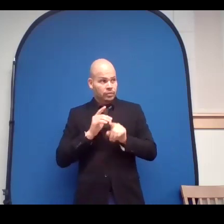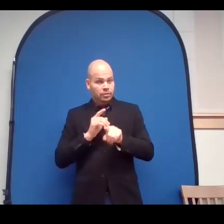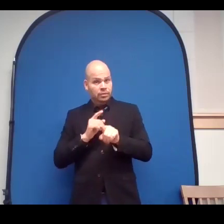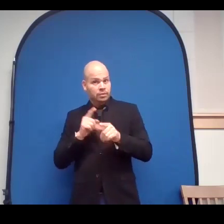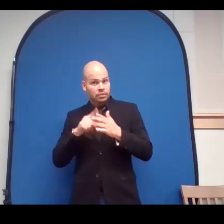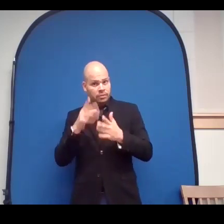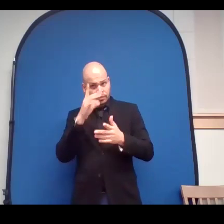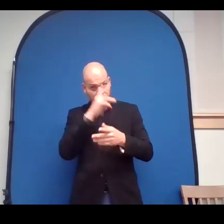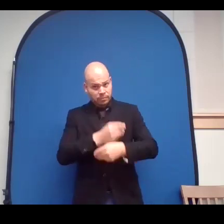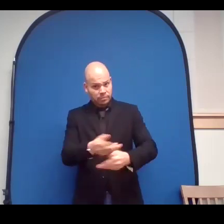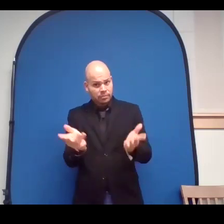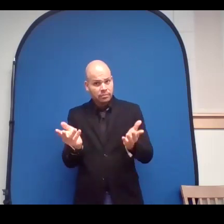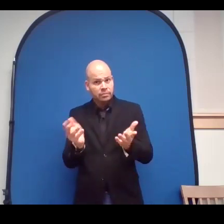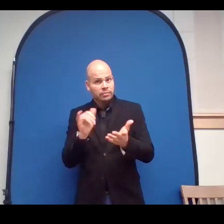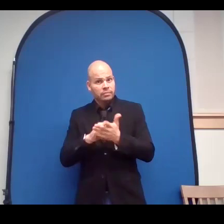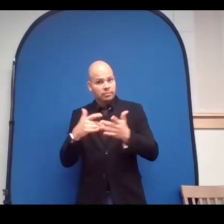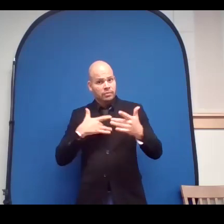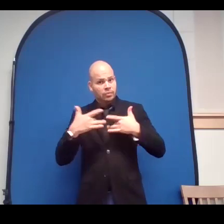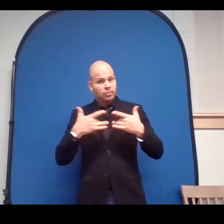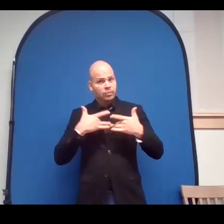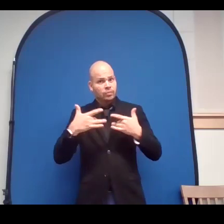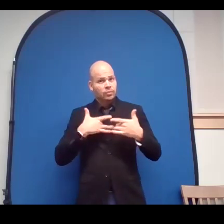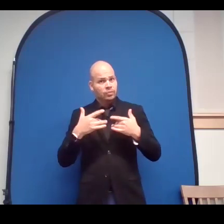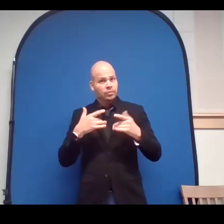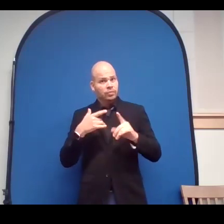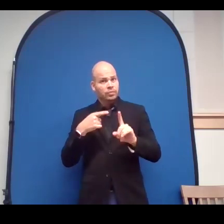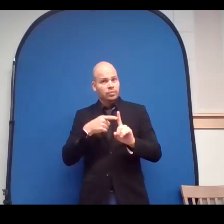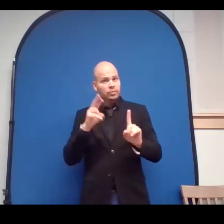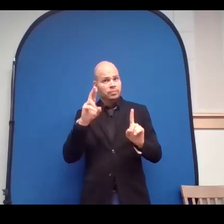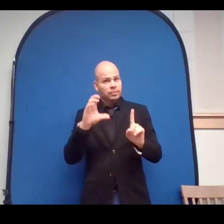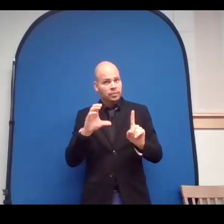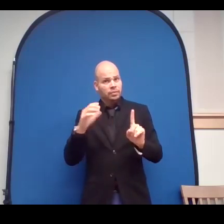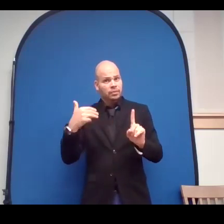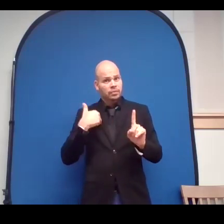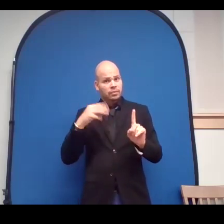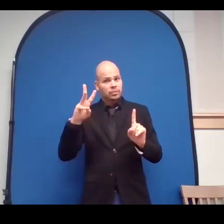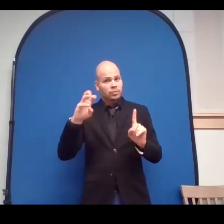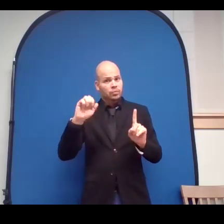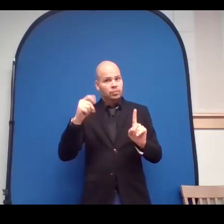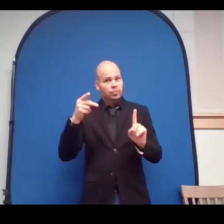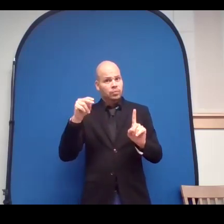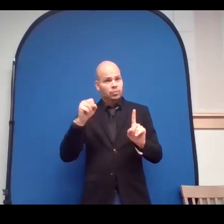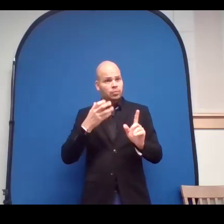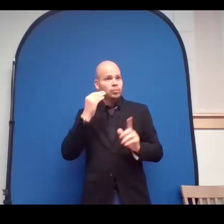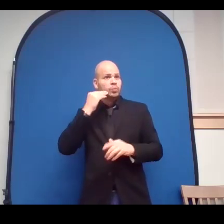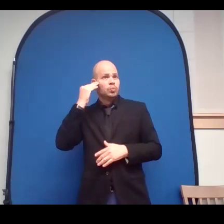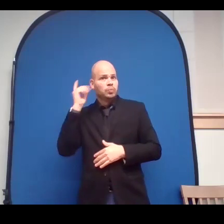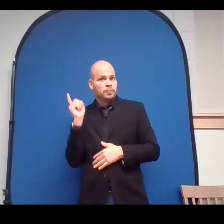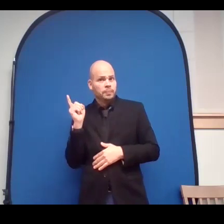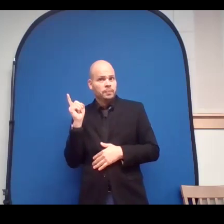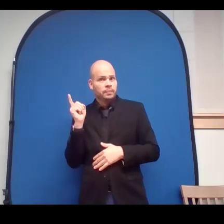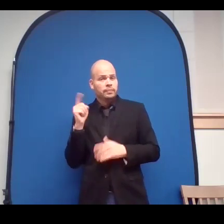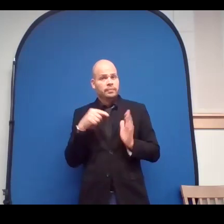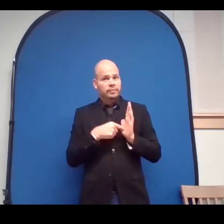patient's access to personal firearms at home. Writer informed patient command was looking into having